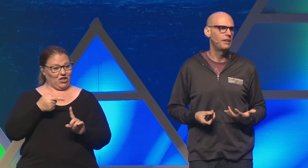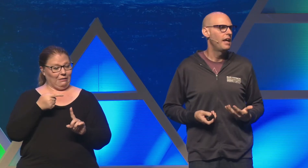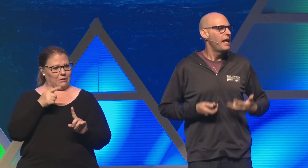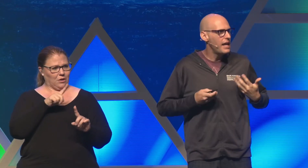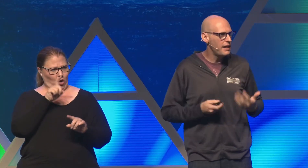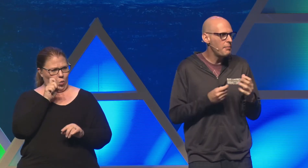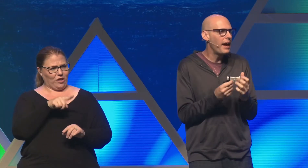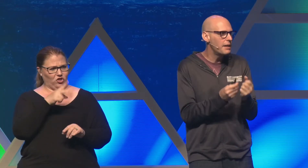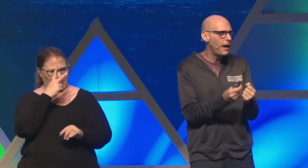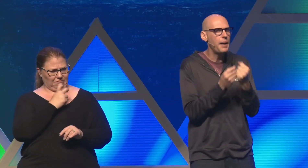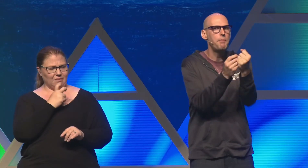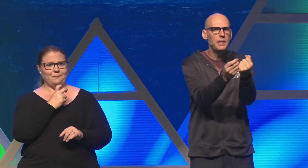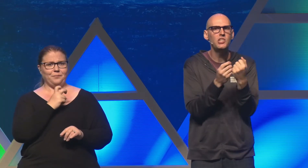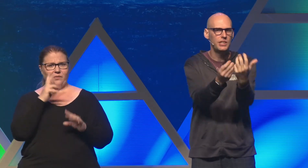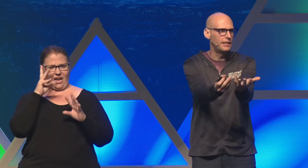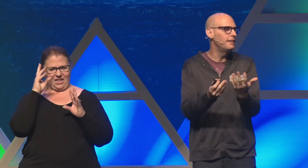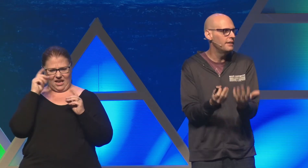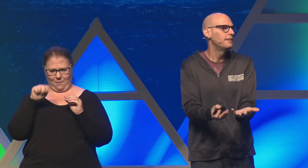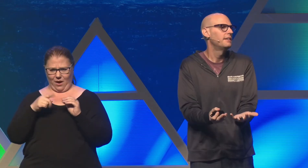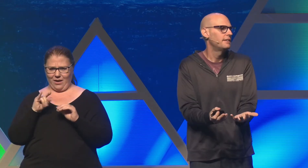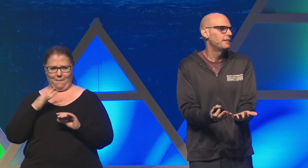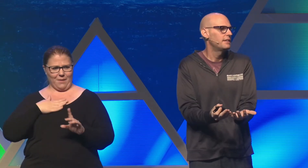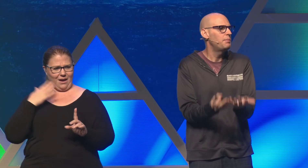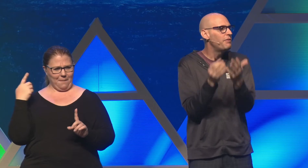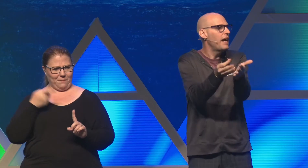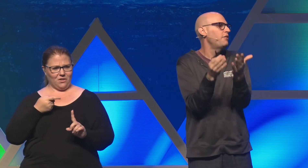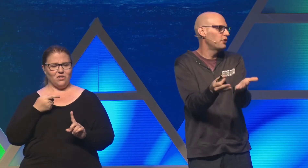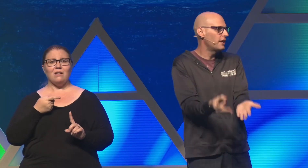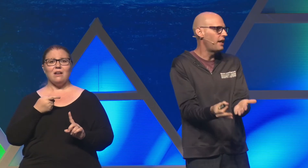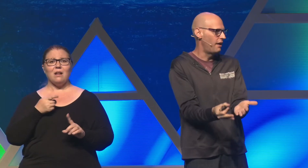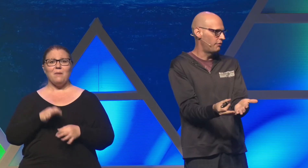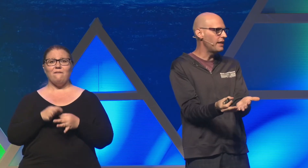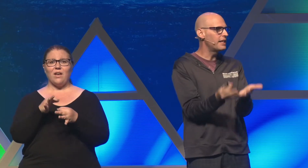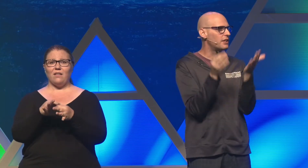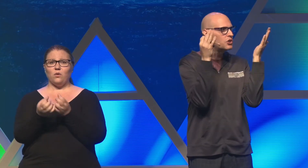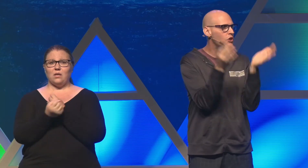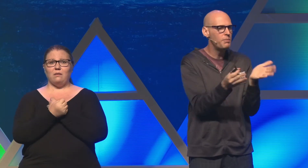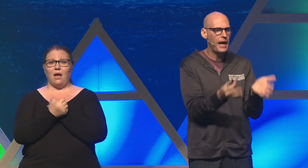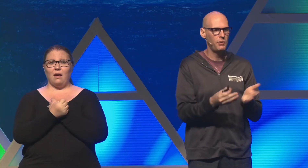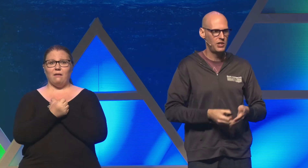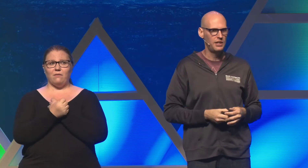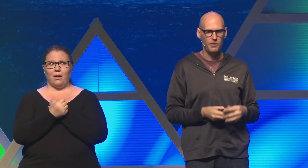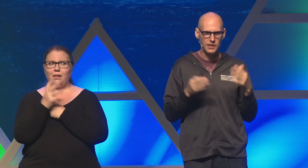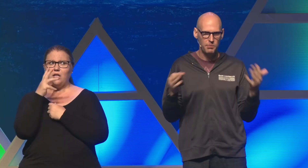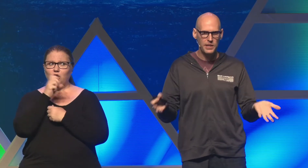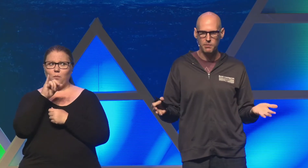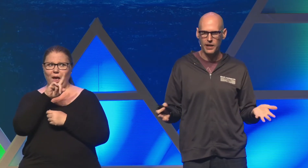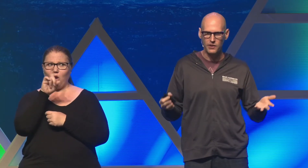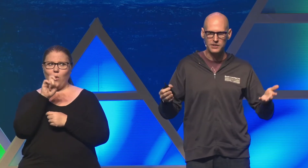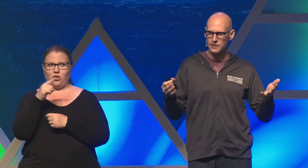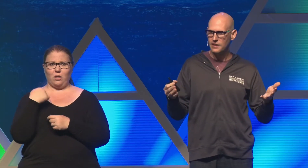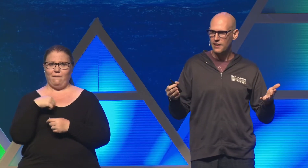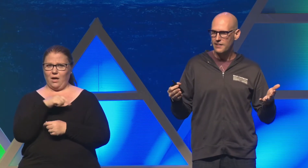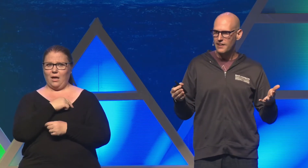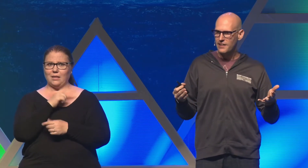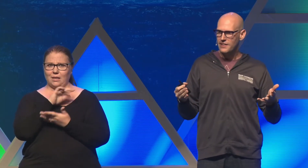consider it. Am I in my ambition to be faithful to love, right? Let's assume that question of us as